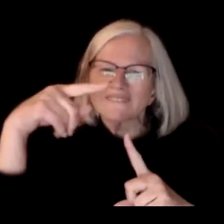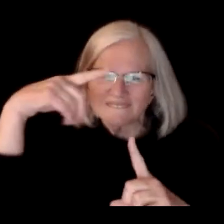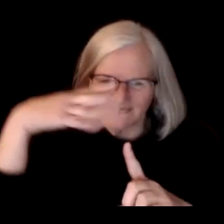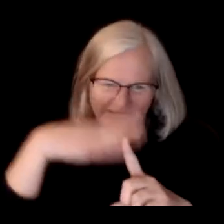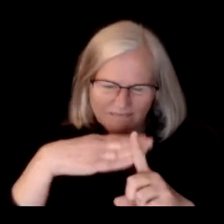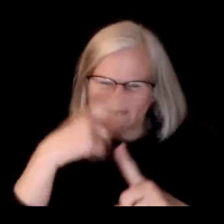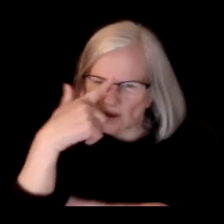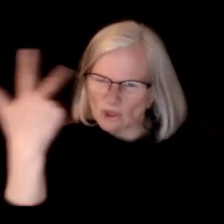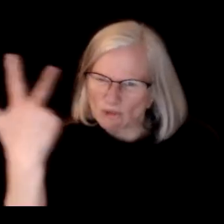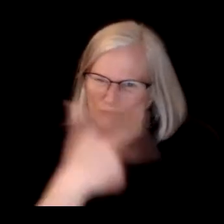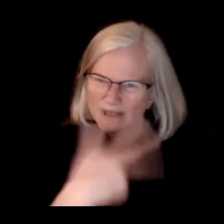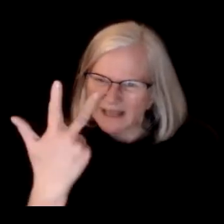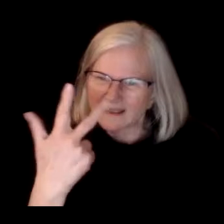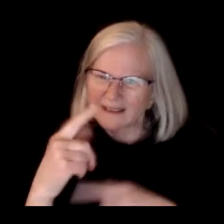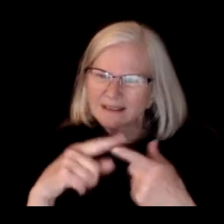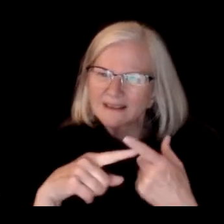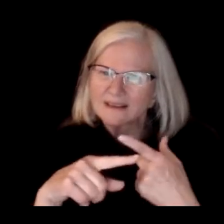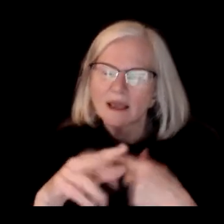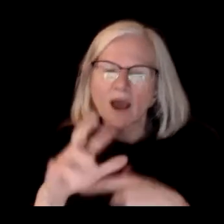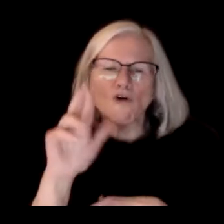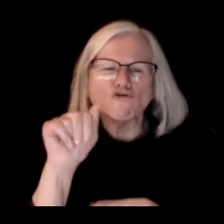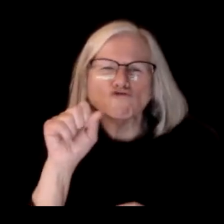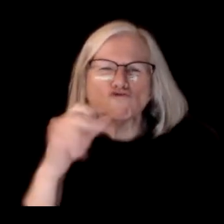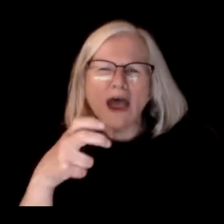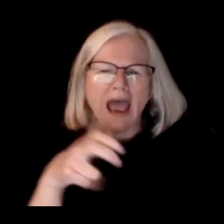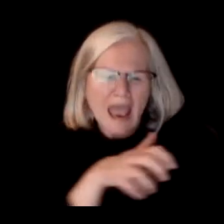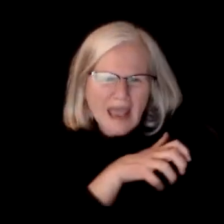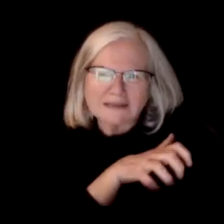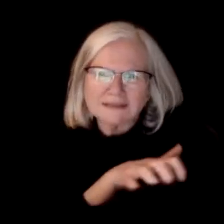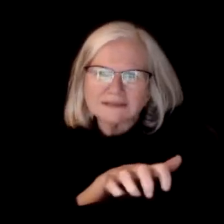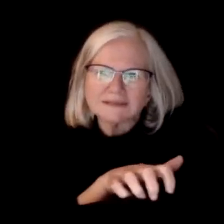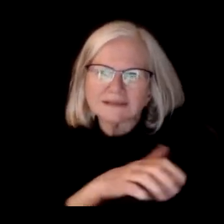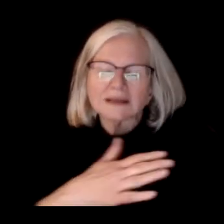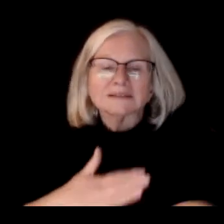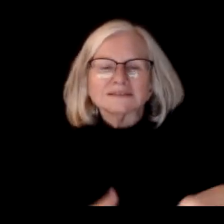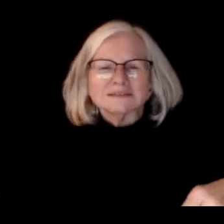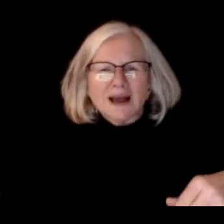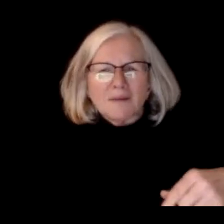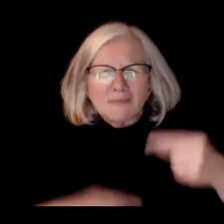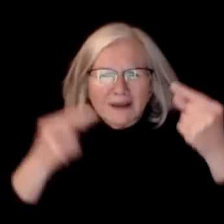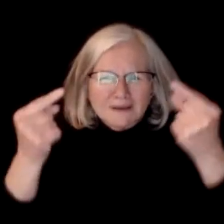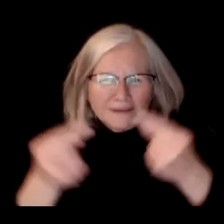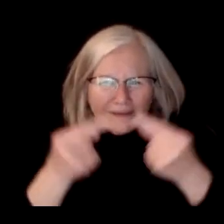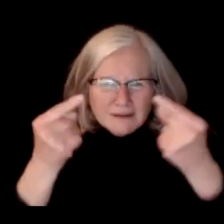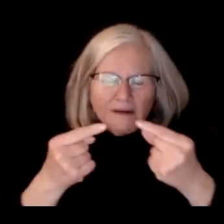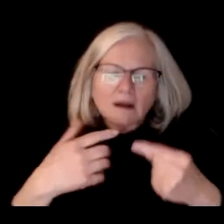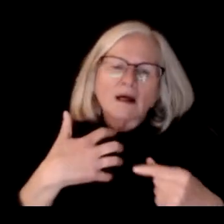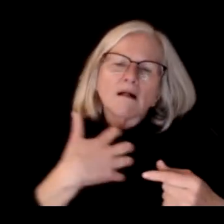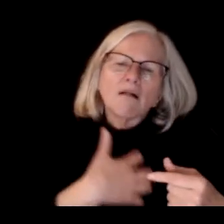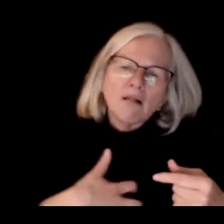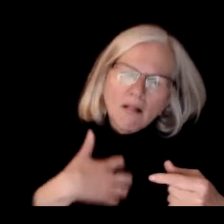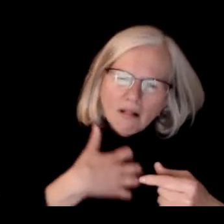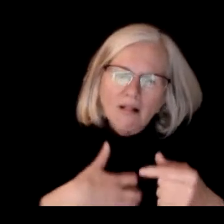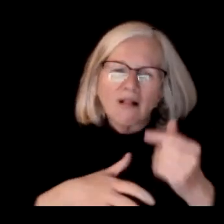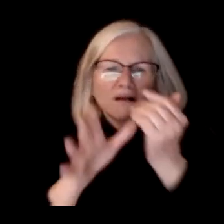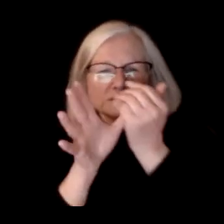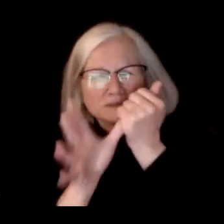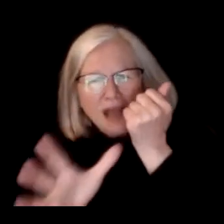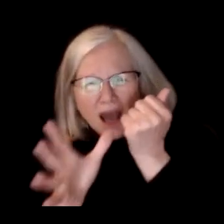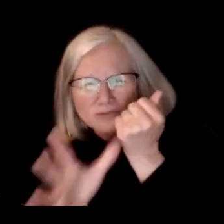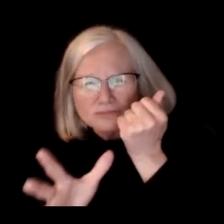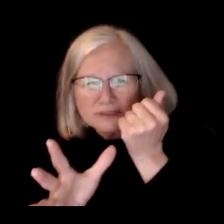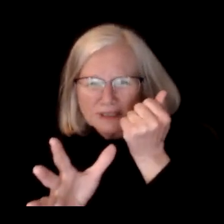abdominal pain, nausea, vomiting, diarrhea, red eyes, and